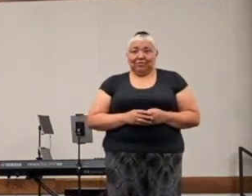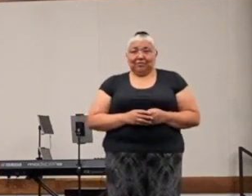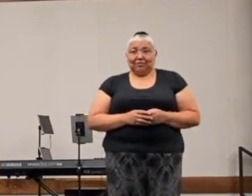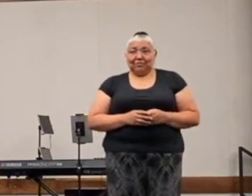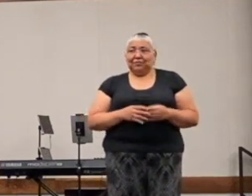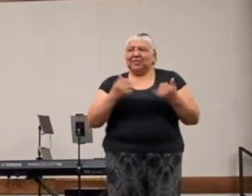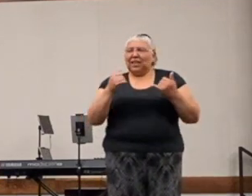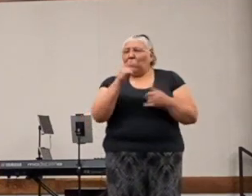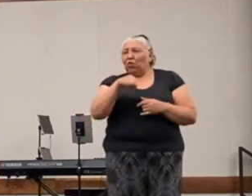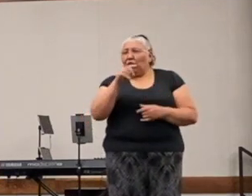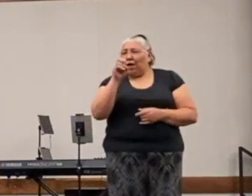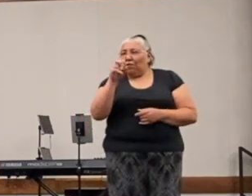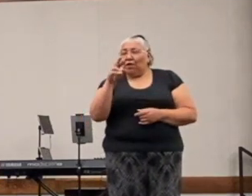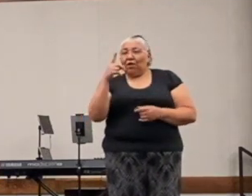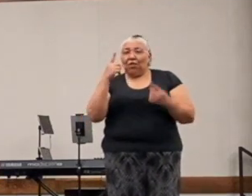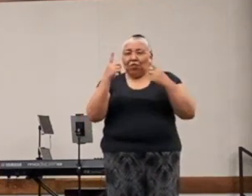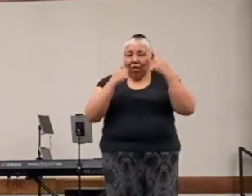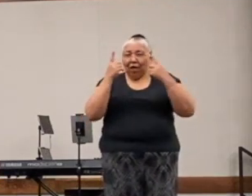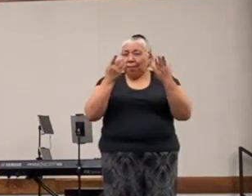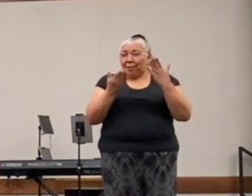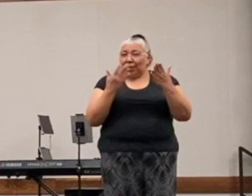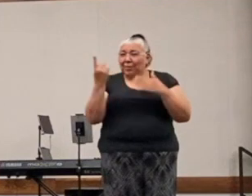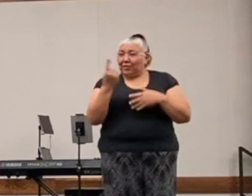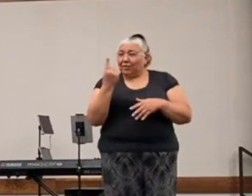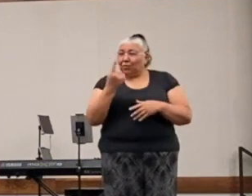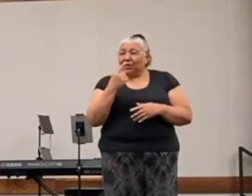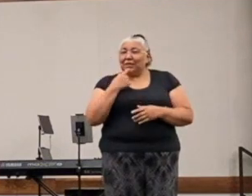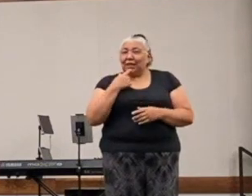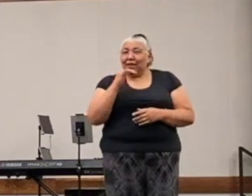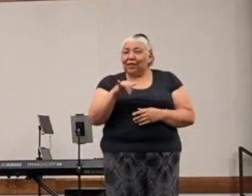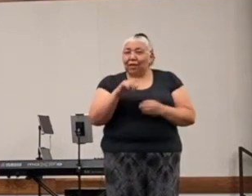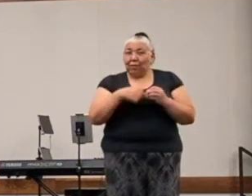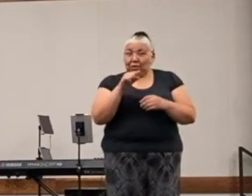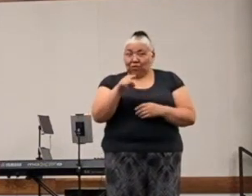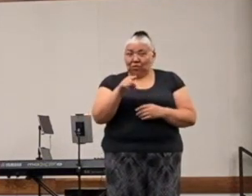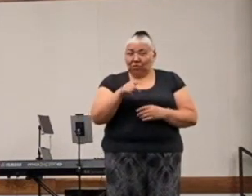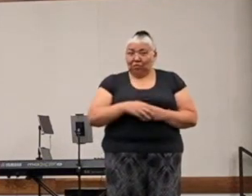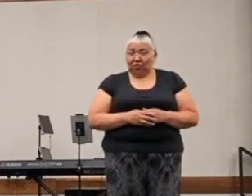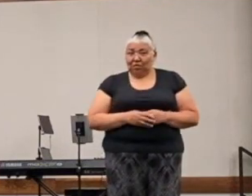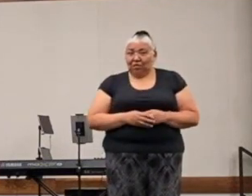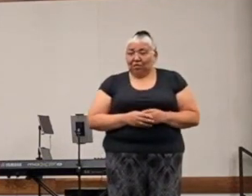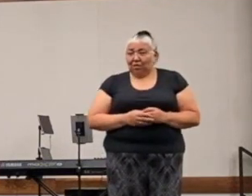But have you ever thought that maybe someone is saying that about you?